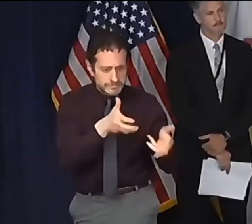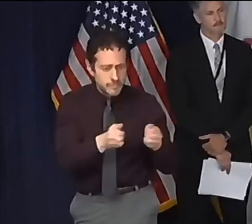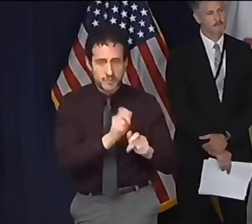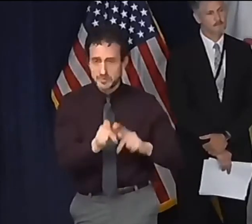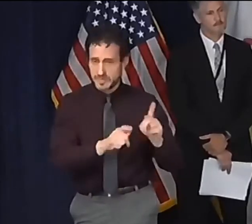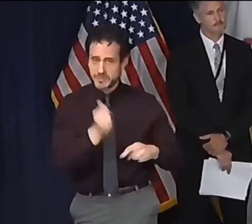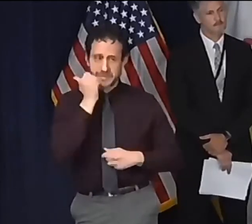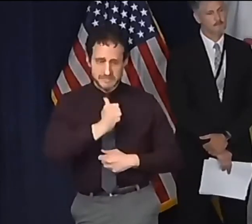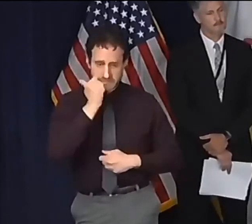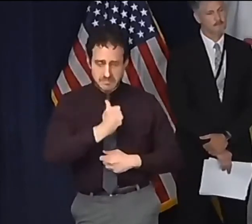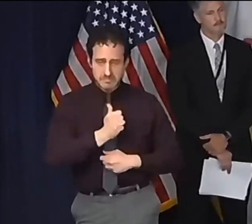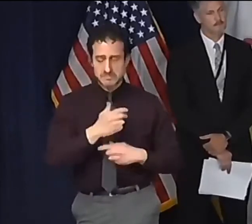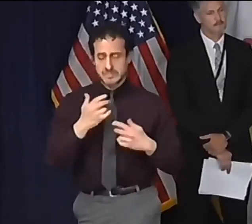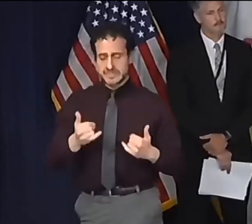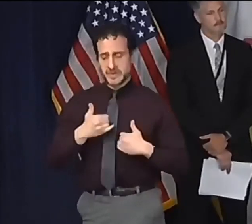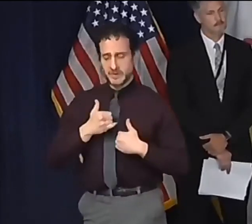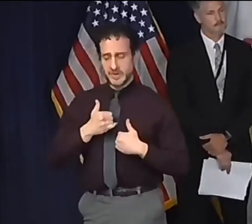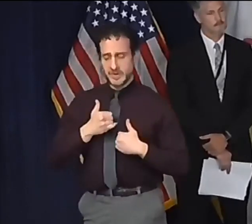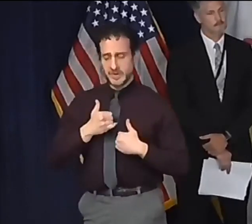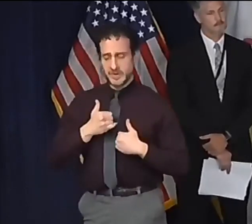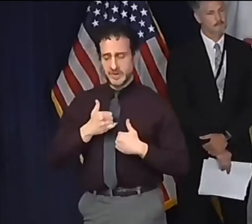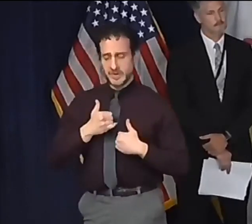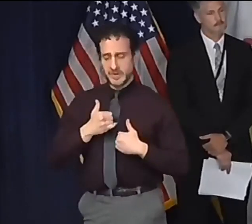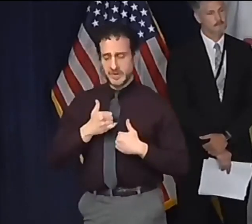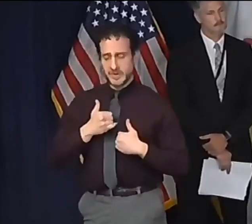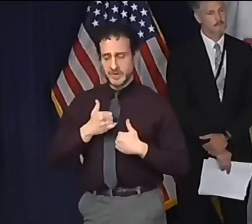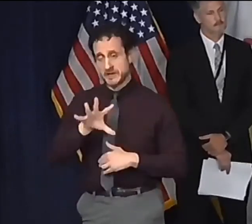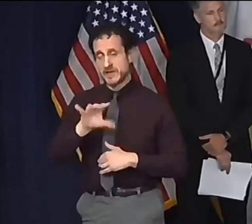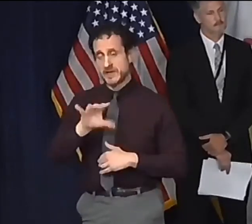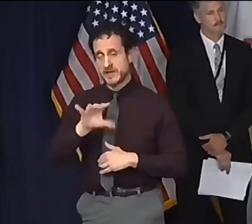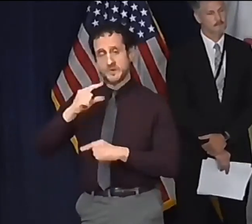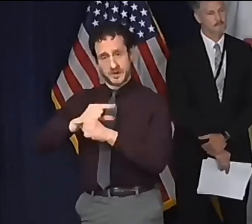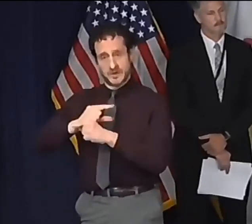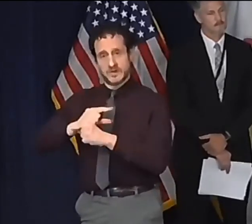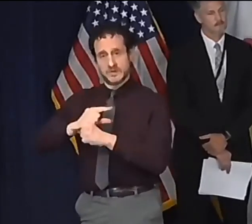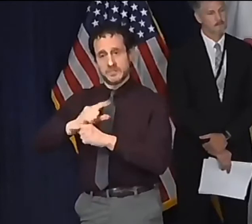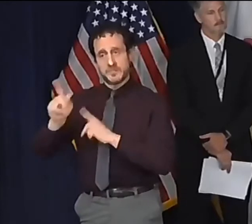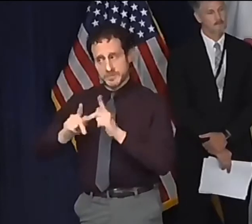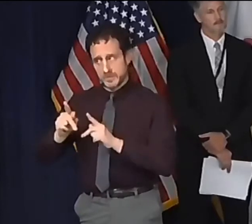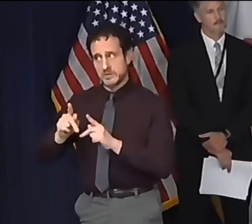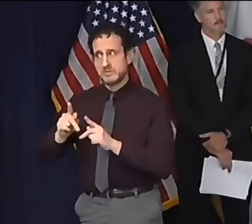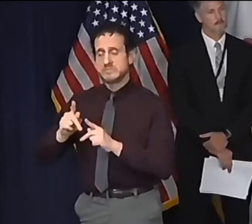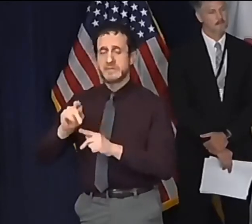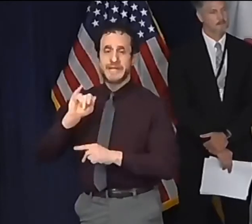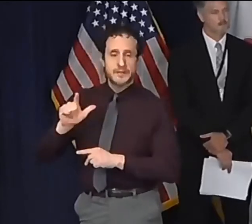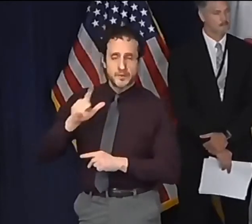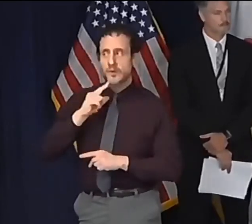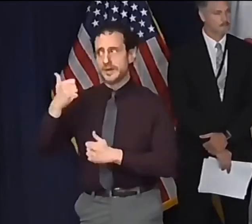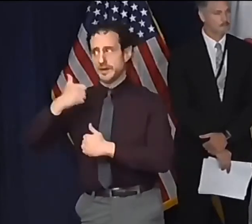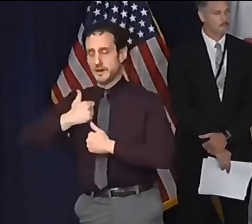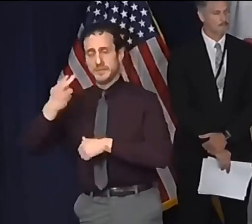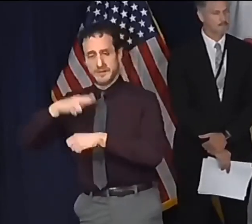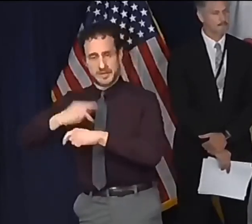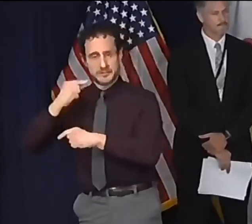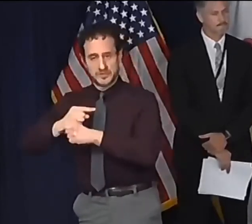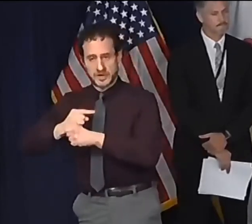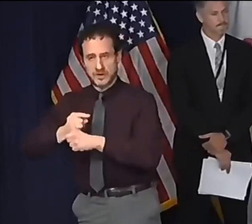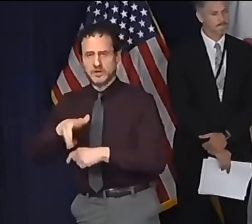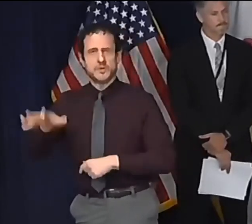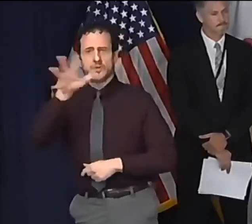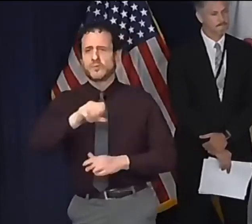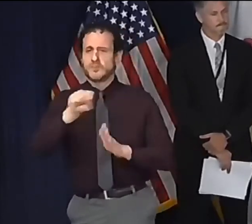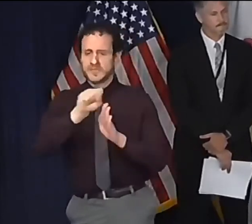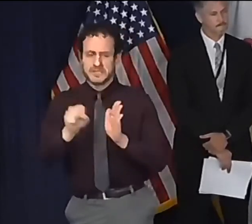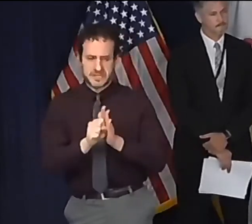than 575 guardsmen, both Air National Guard and Army National Guard, engaged across the state supporting